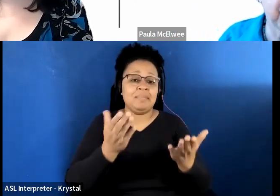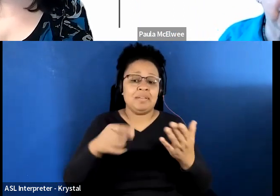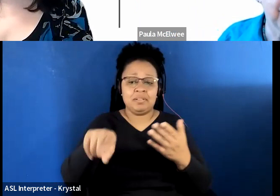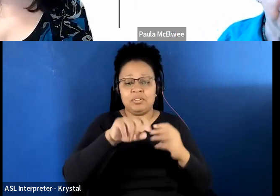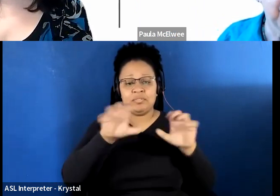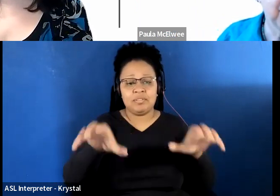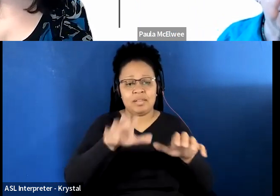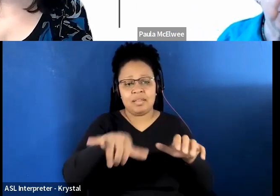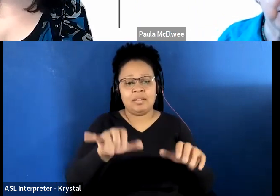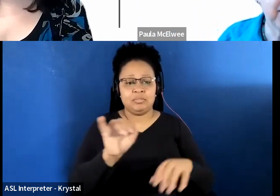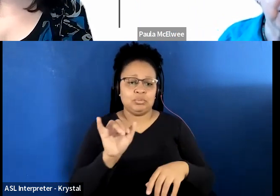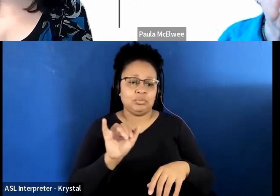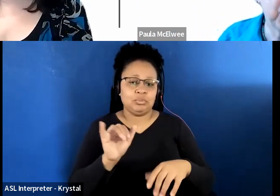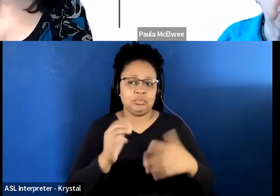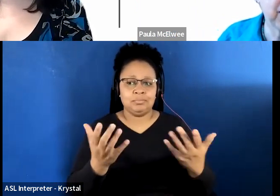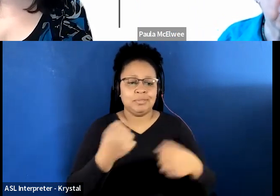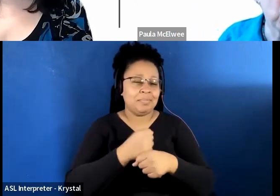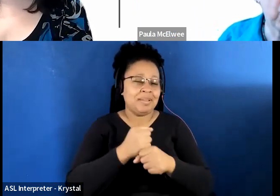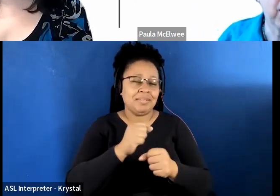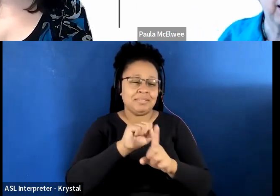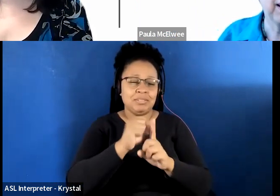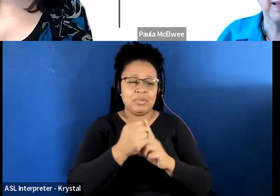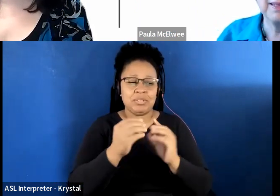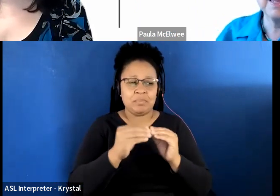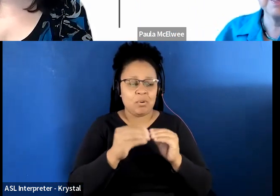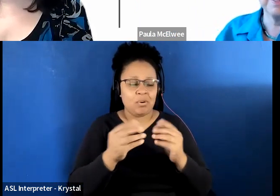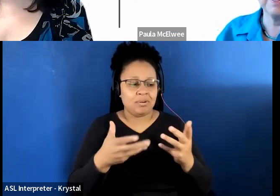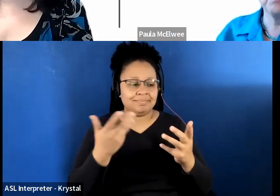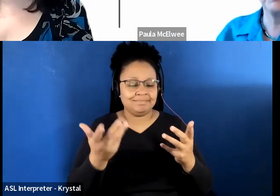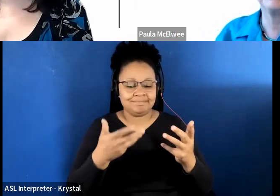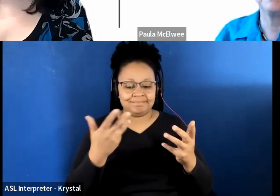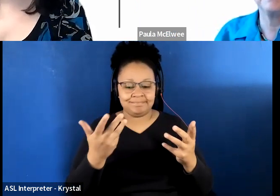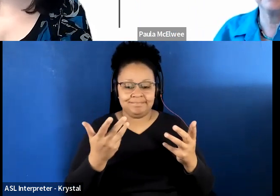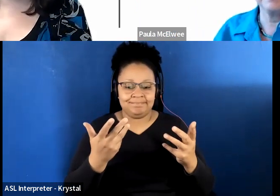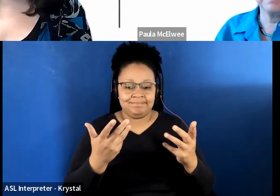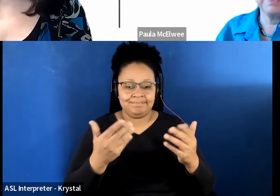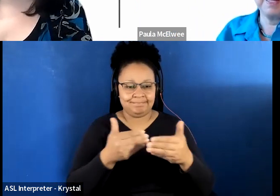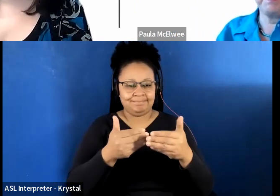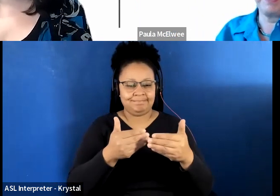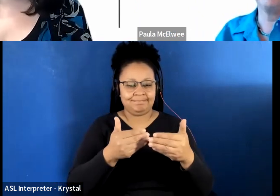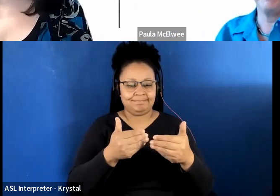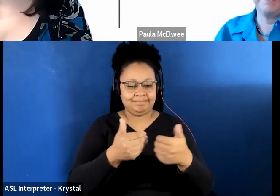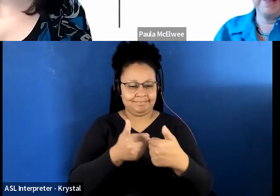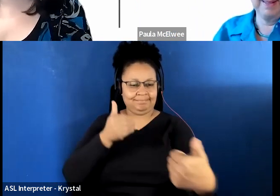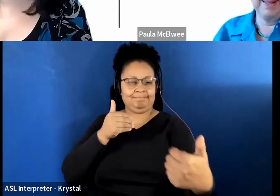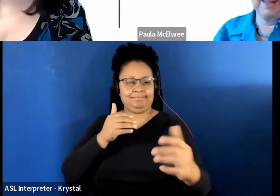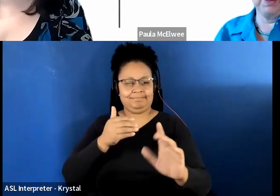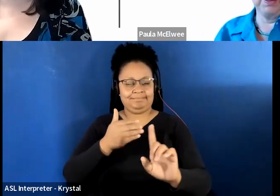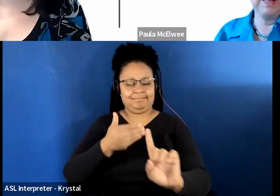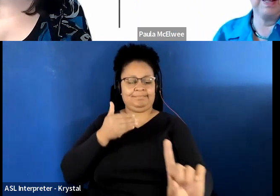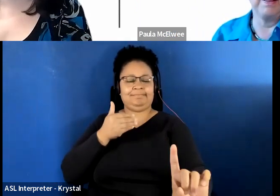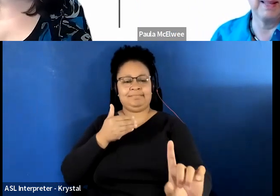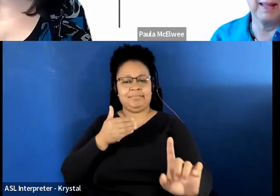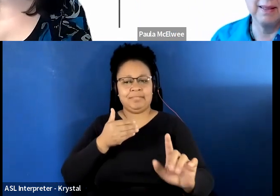done to make the situation a little more, just a little more distant, a little step back a minute,